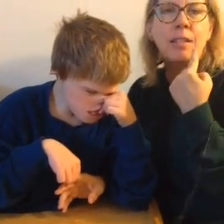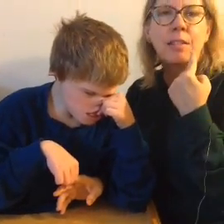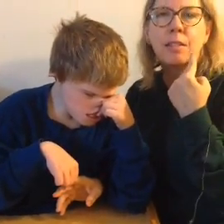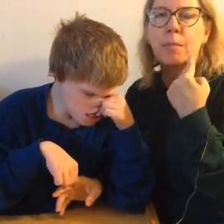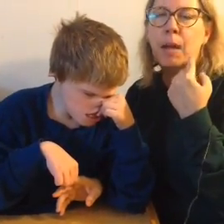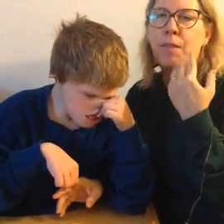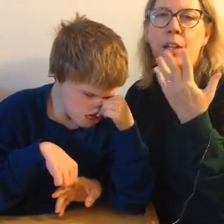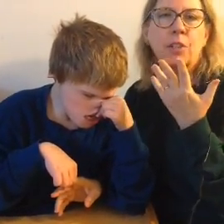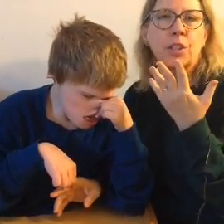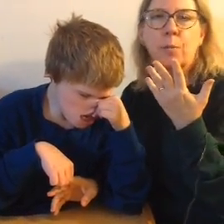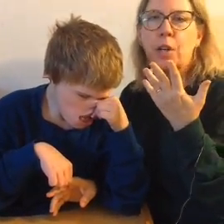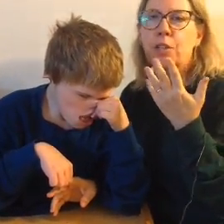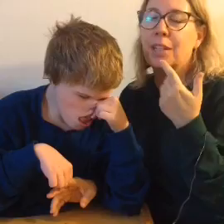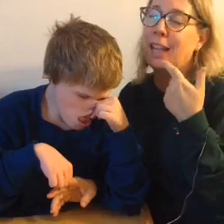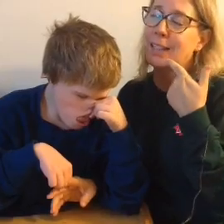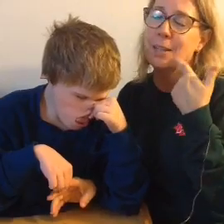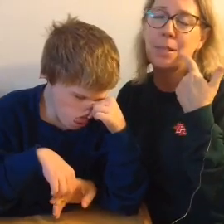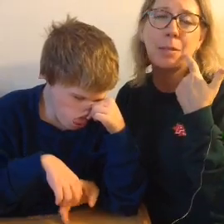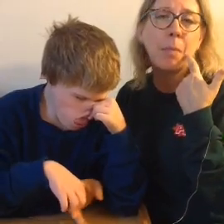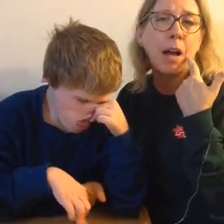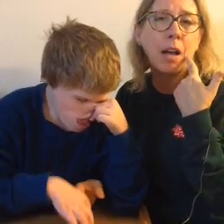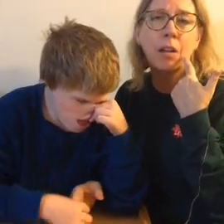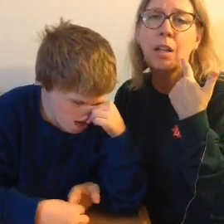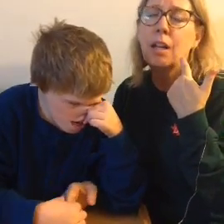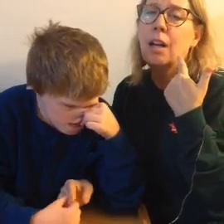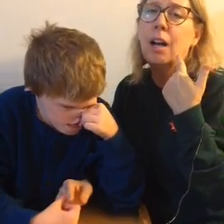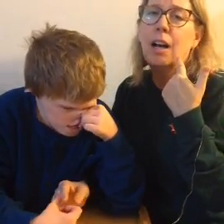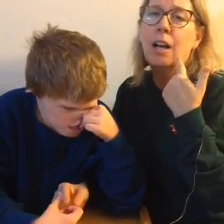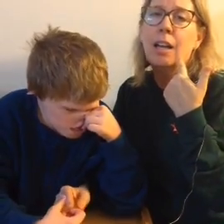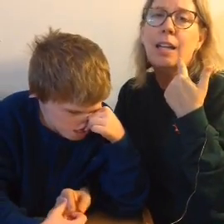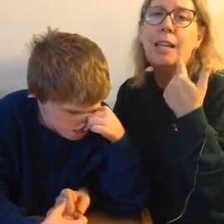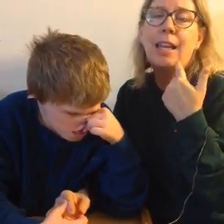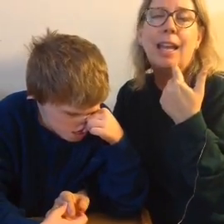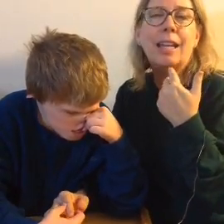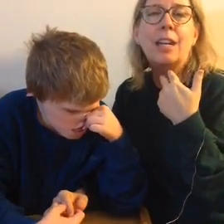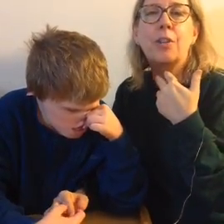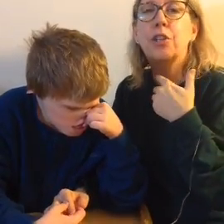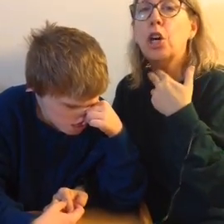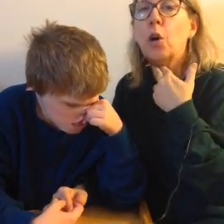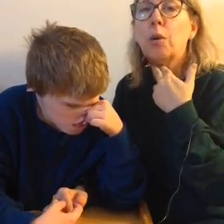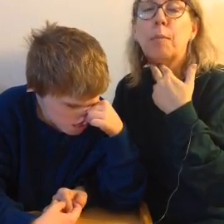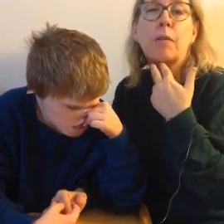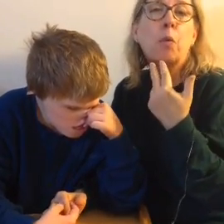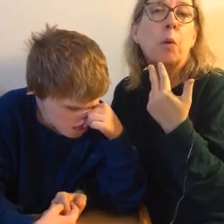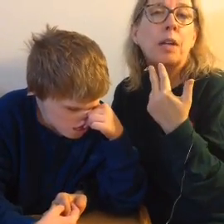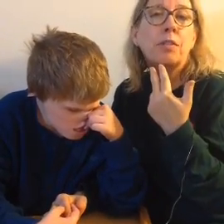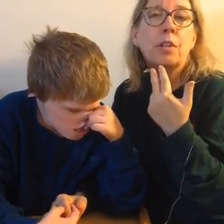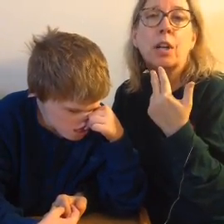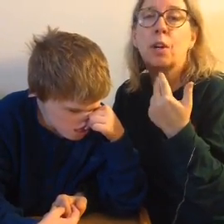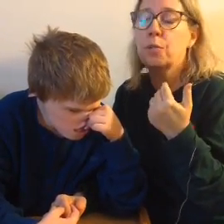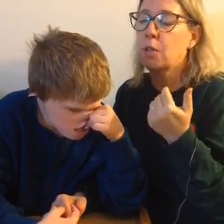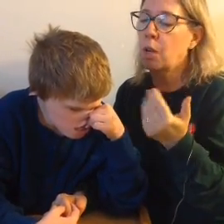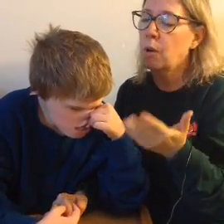face, my facial expressions. He can't see me smile. He can't hear the tone of my voice, you know. So